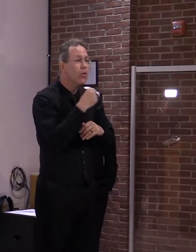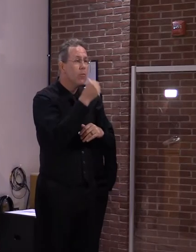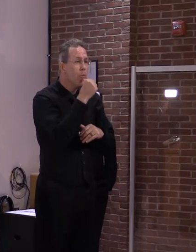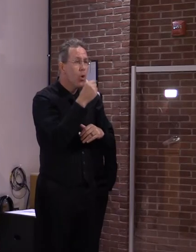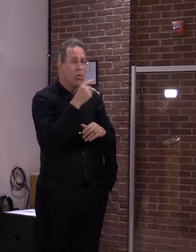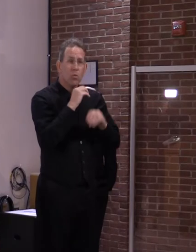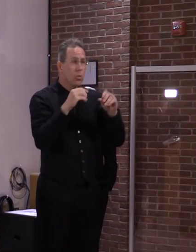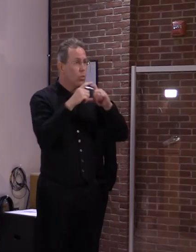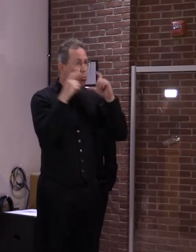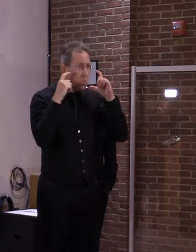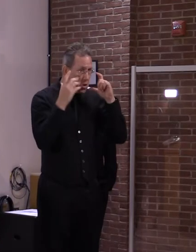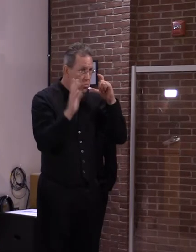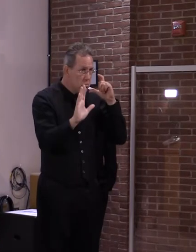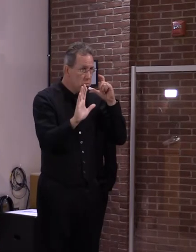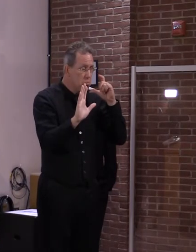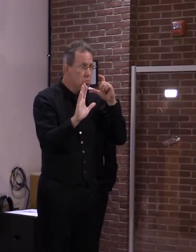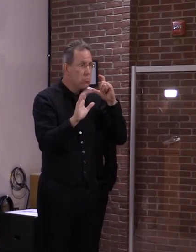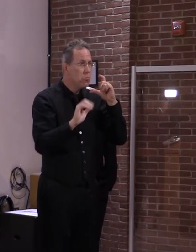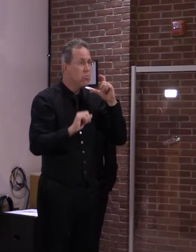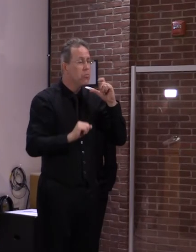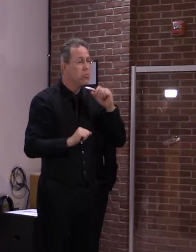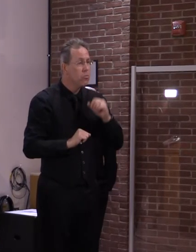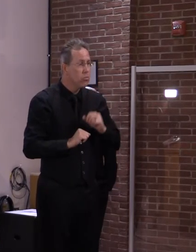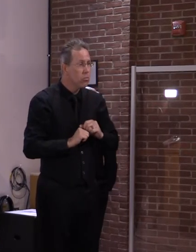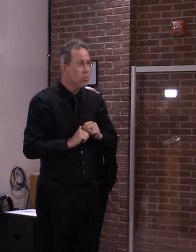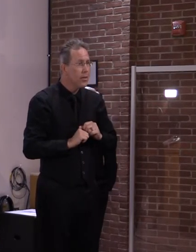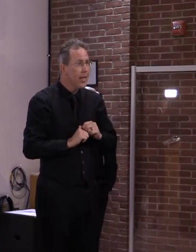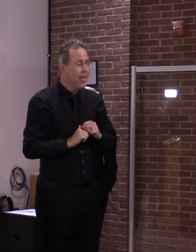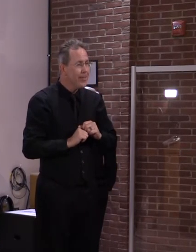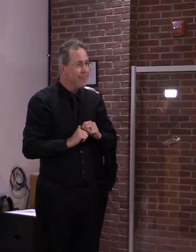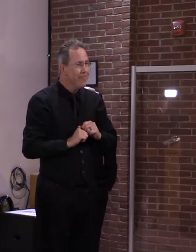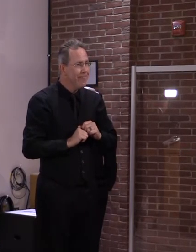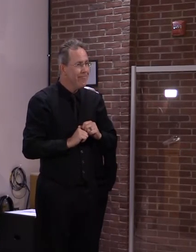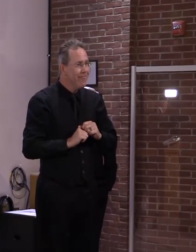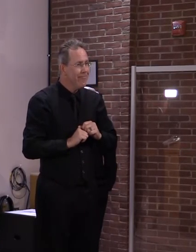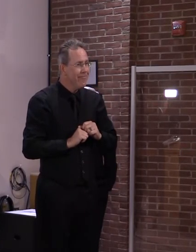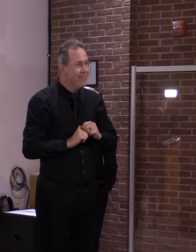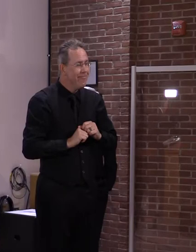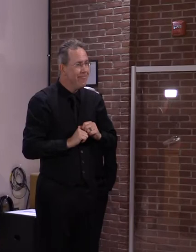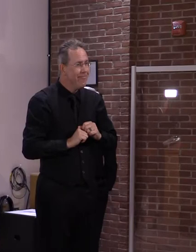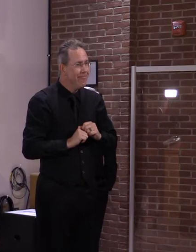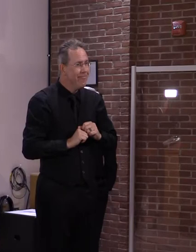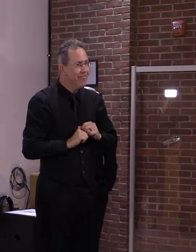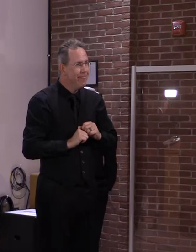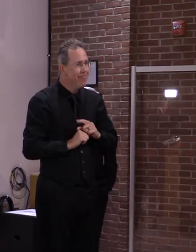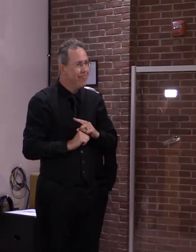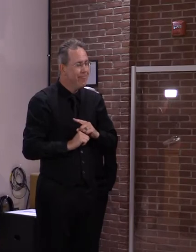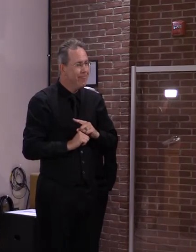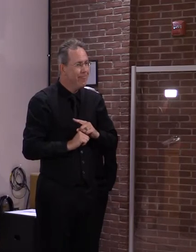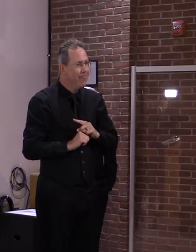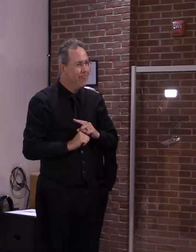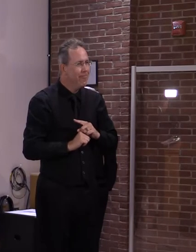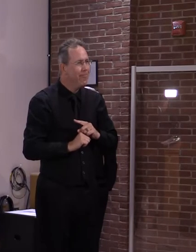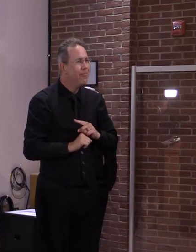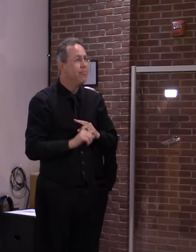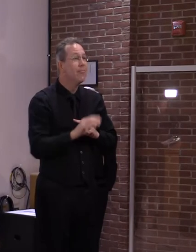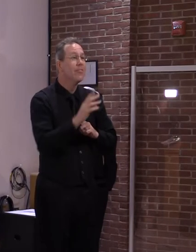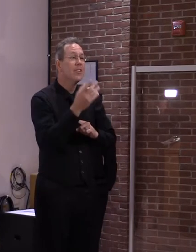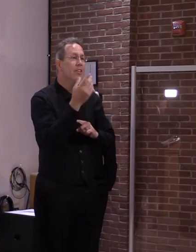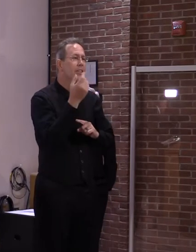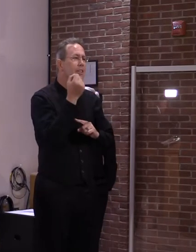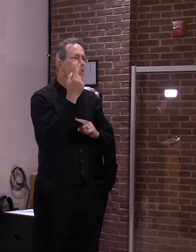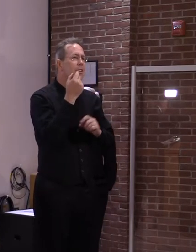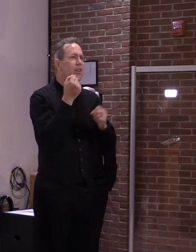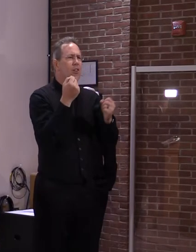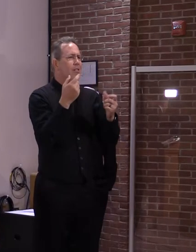those, especially, as I recall, because there's so many people who have been vaccinated at this point in